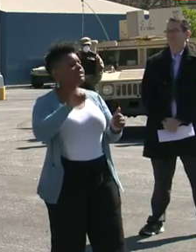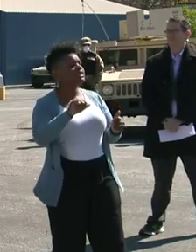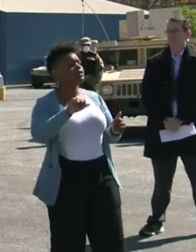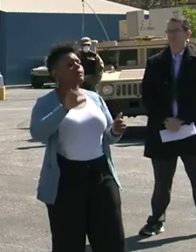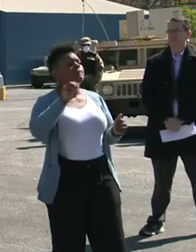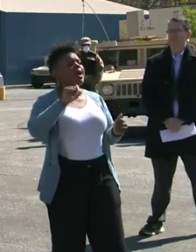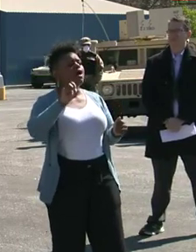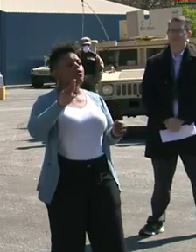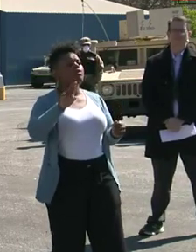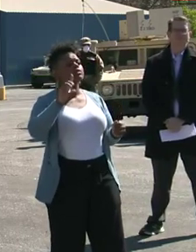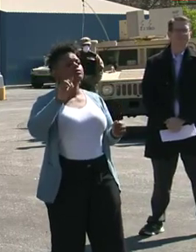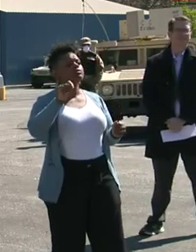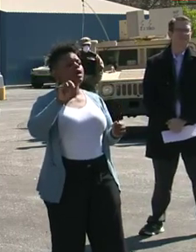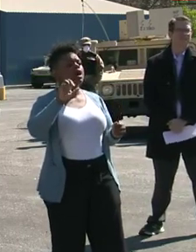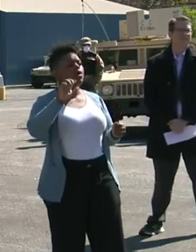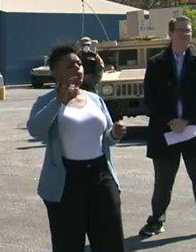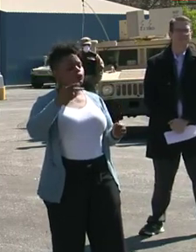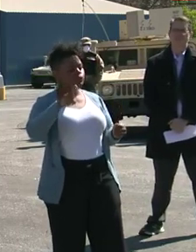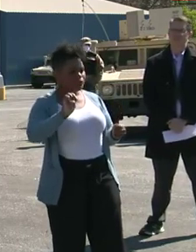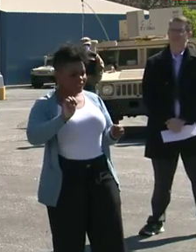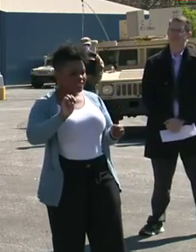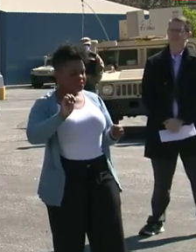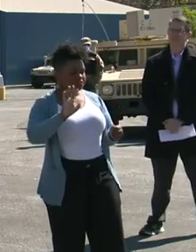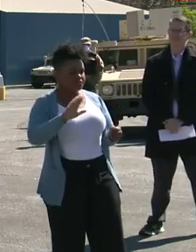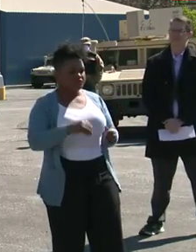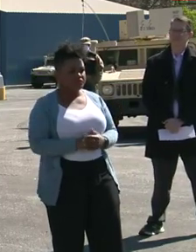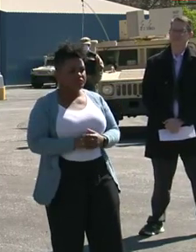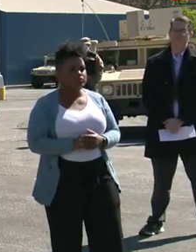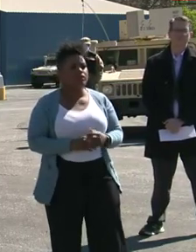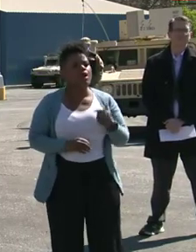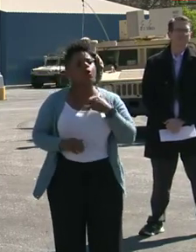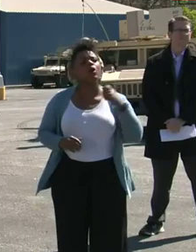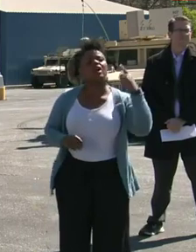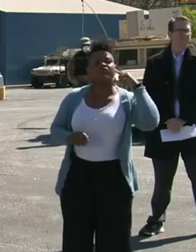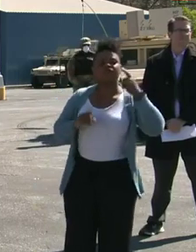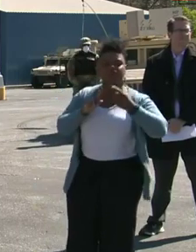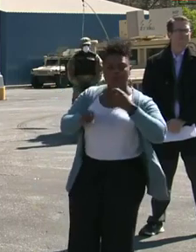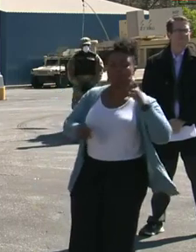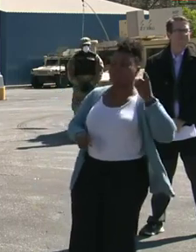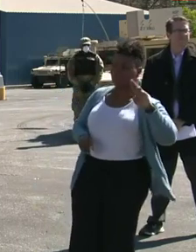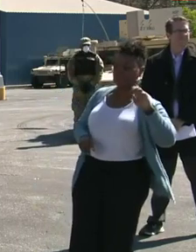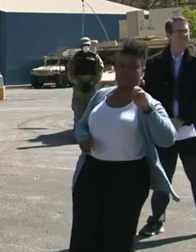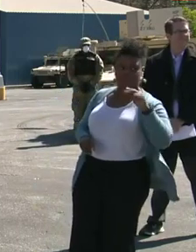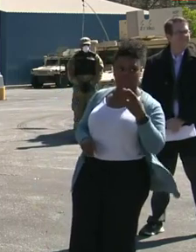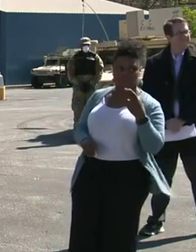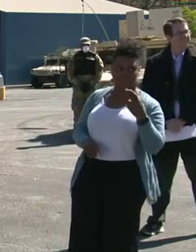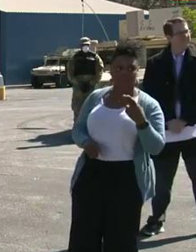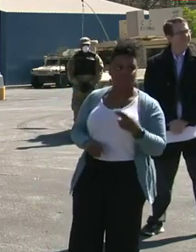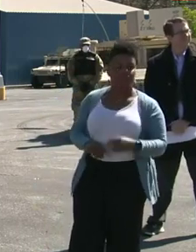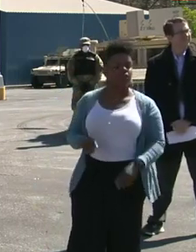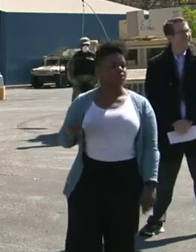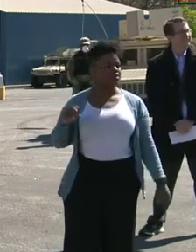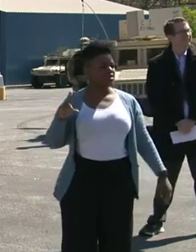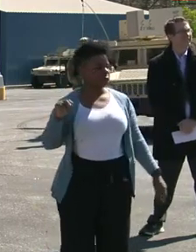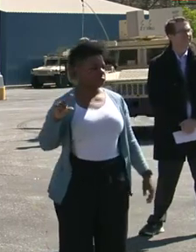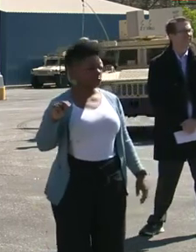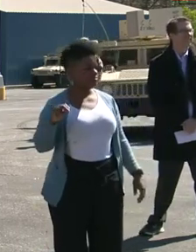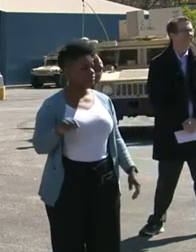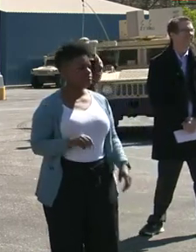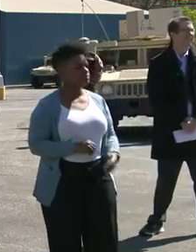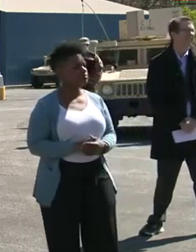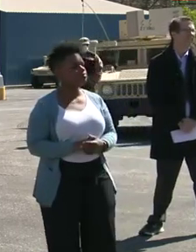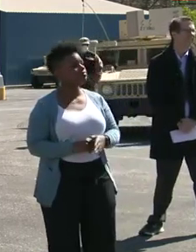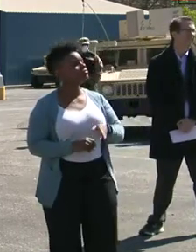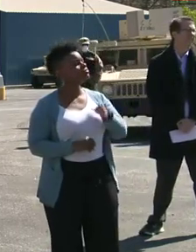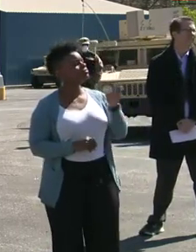you. No, you cannot, because we're going to confirm what the policies are. Yes. Mayor, following up also on